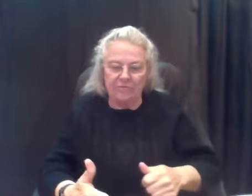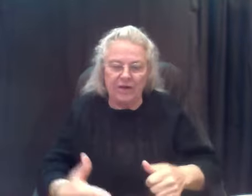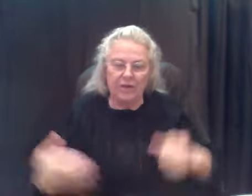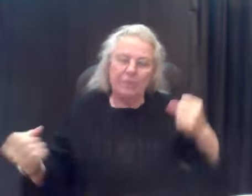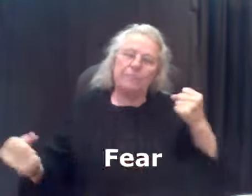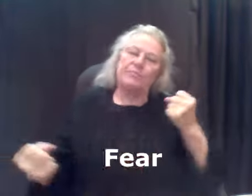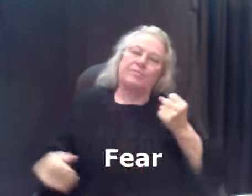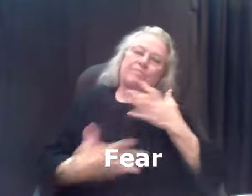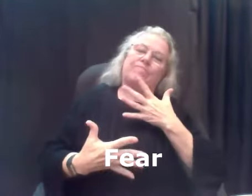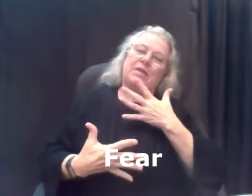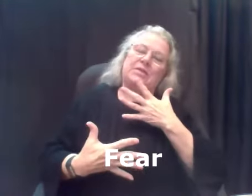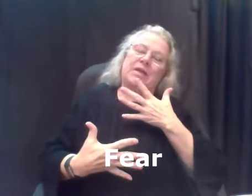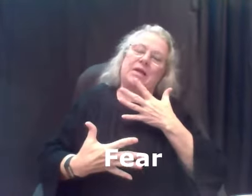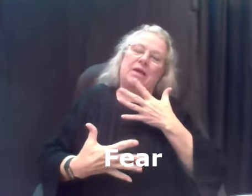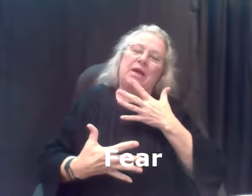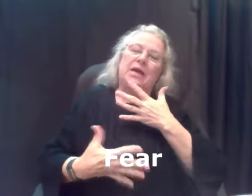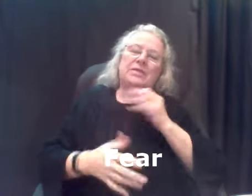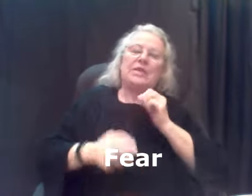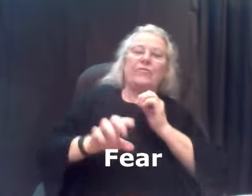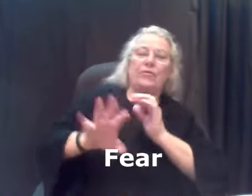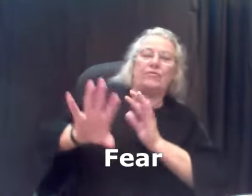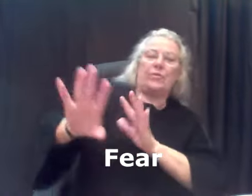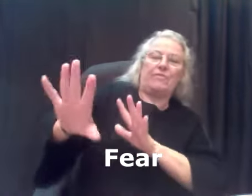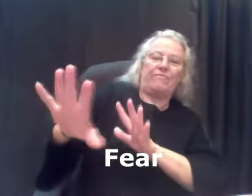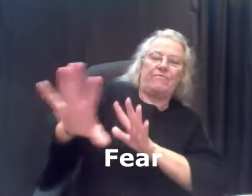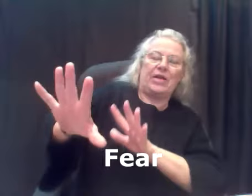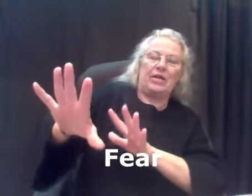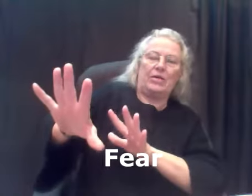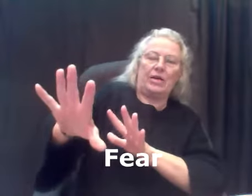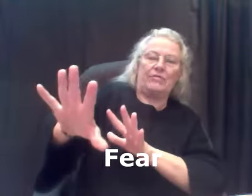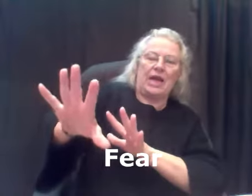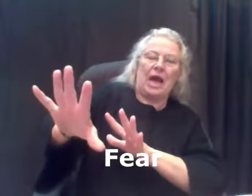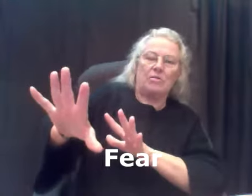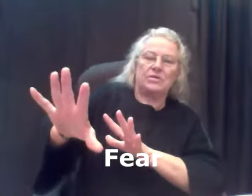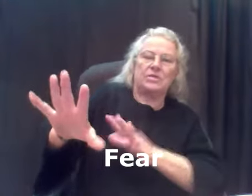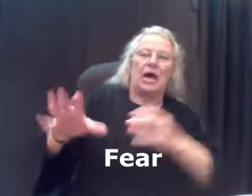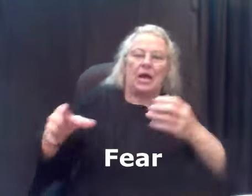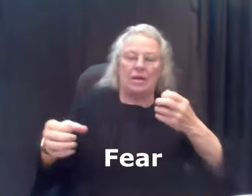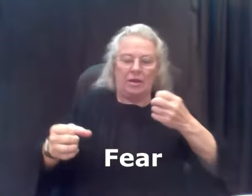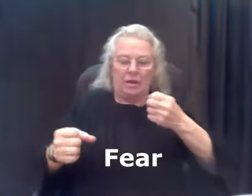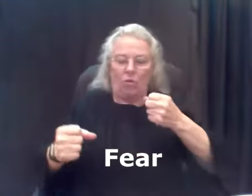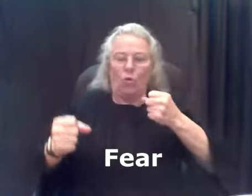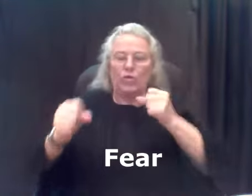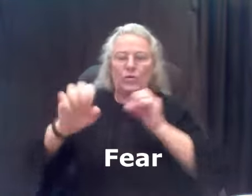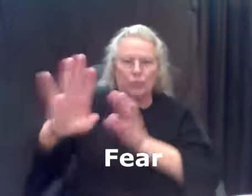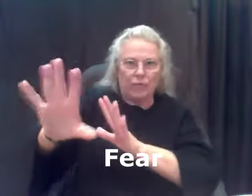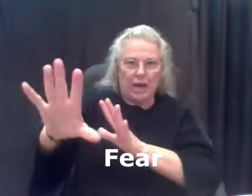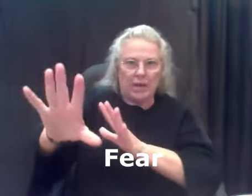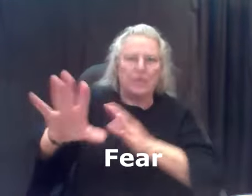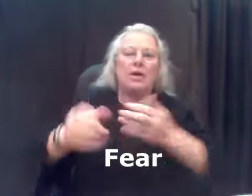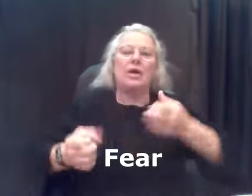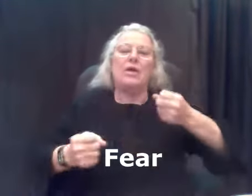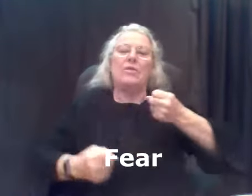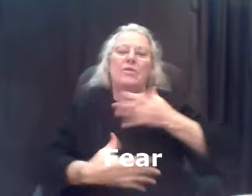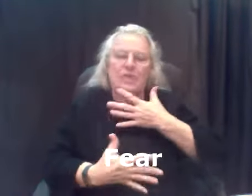fear, it's like different from the fear of the outside or the dread. This one